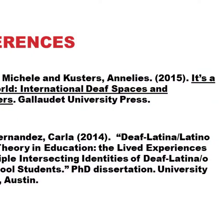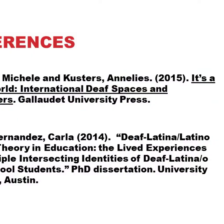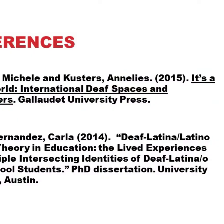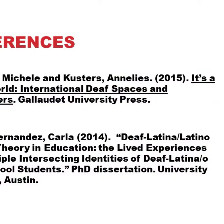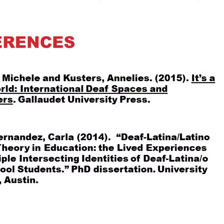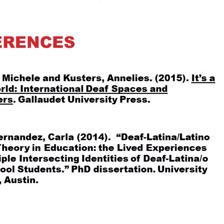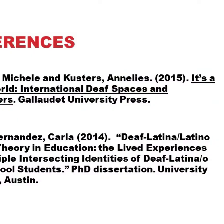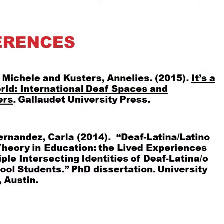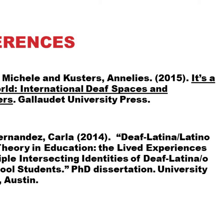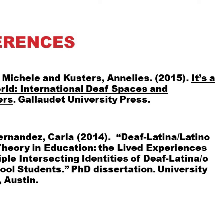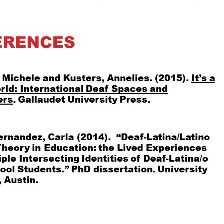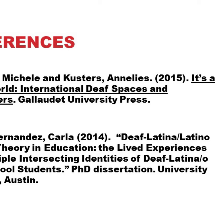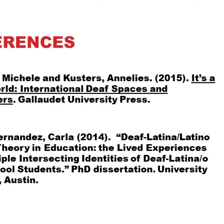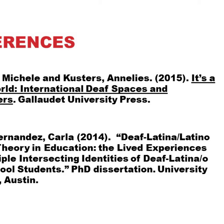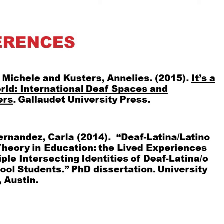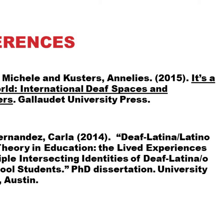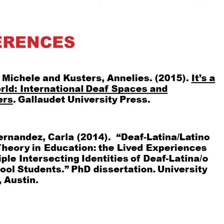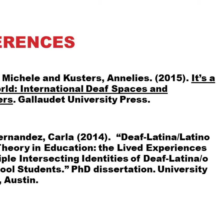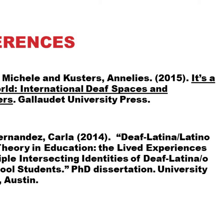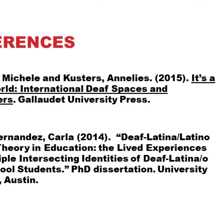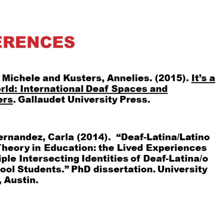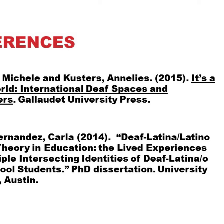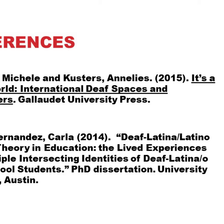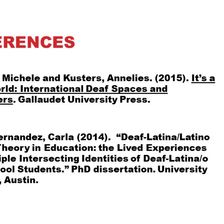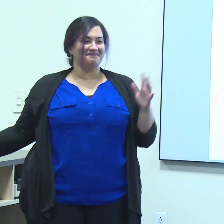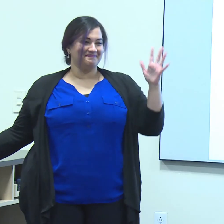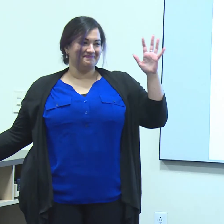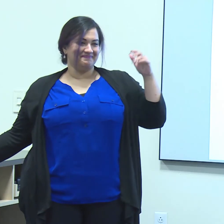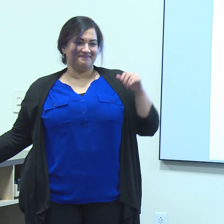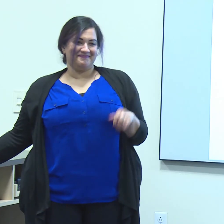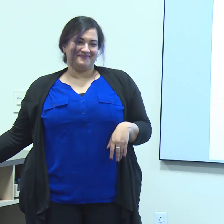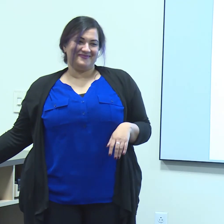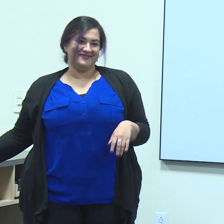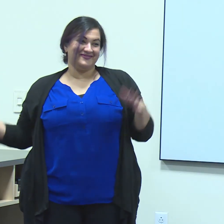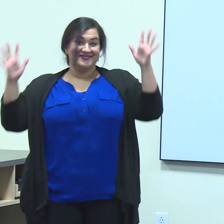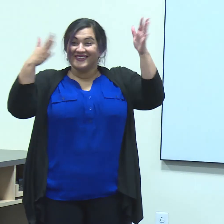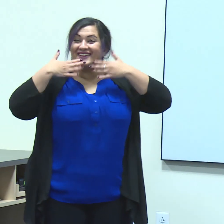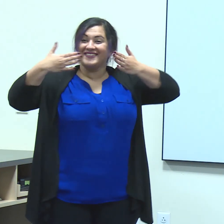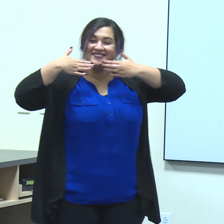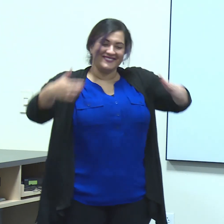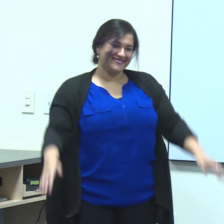Thank you so much.